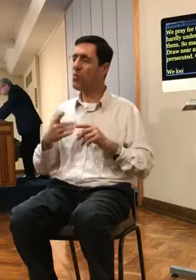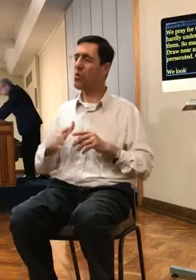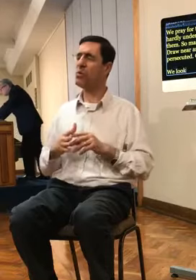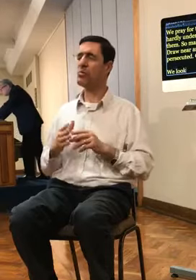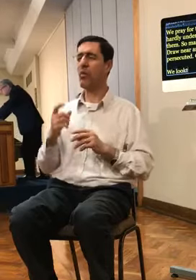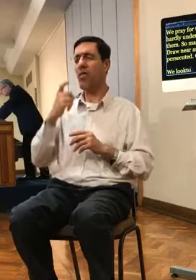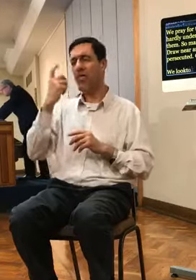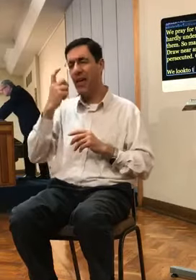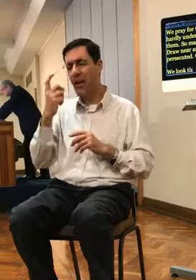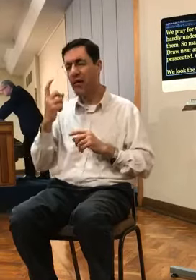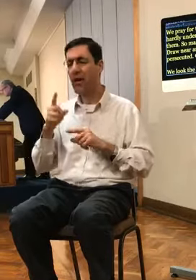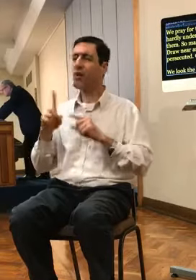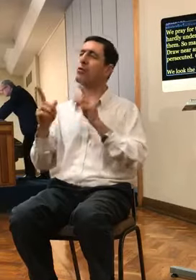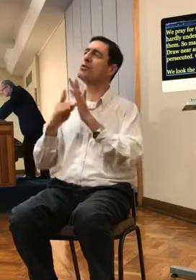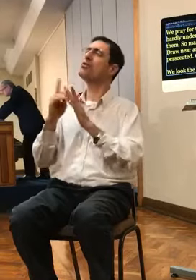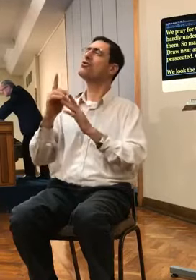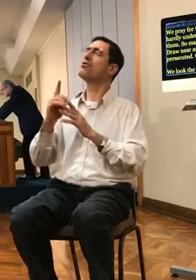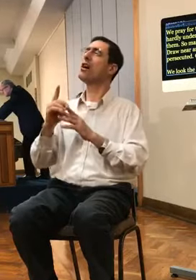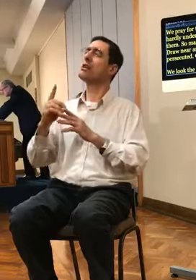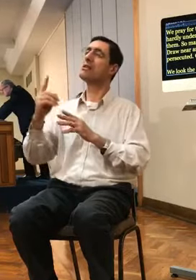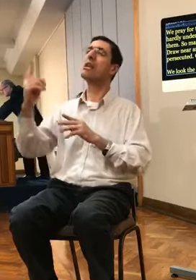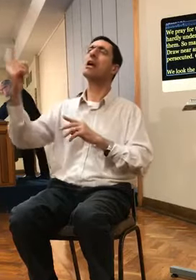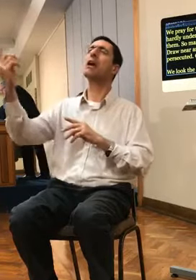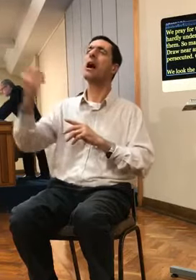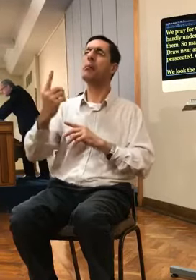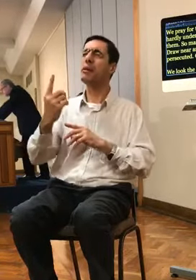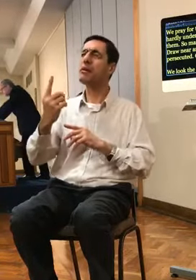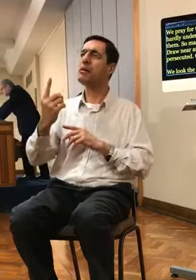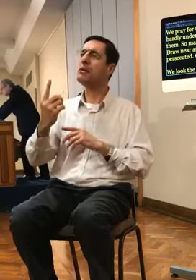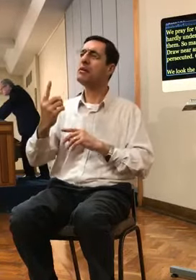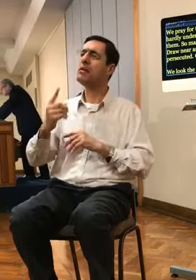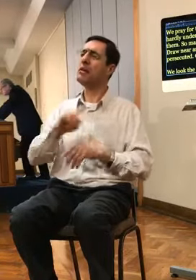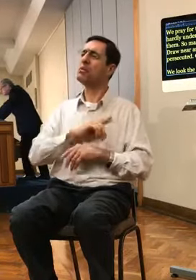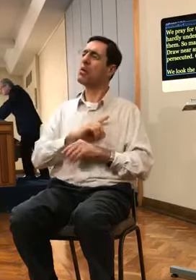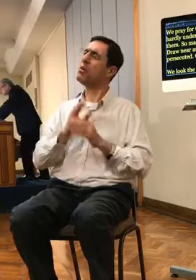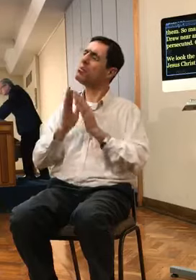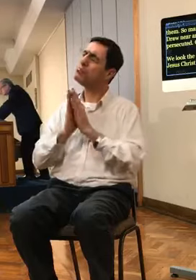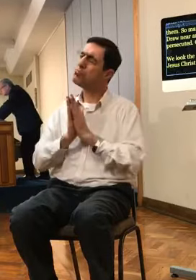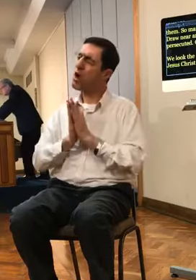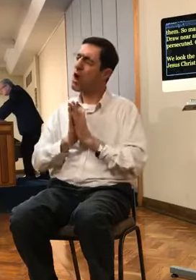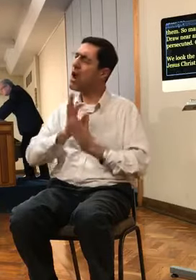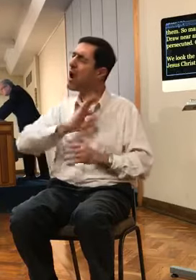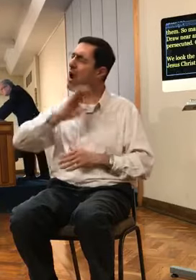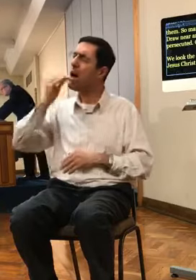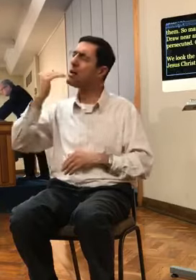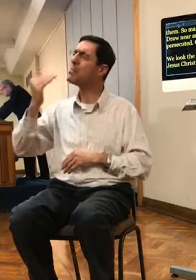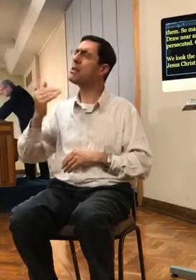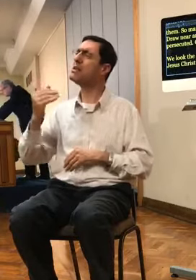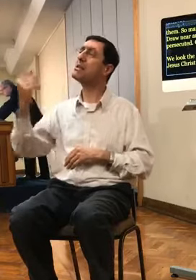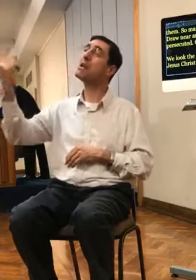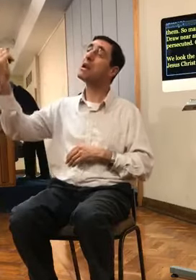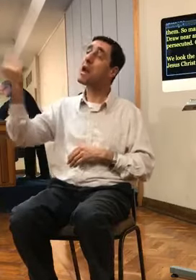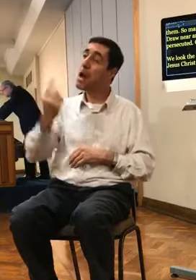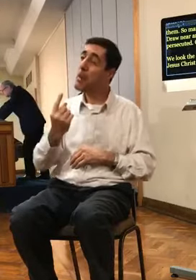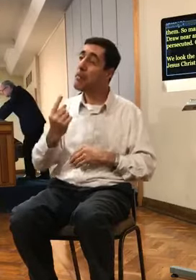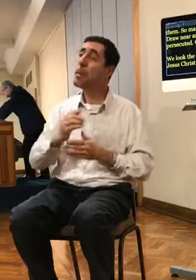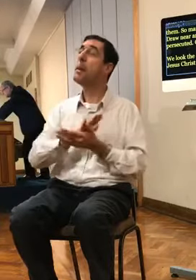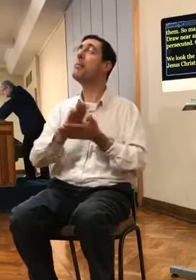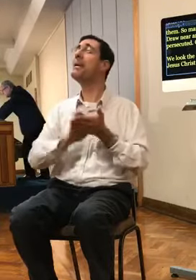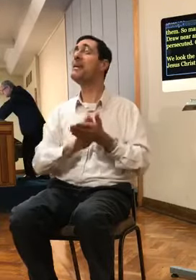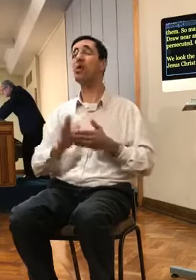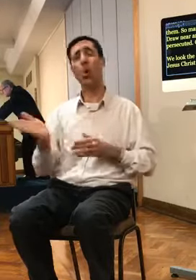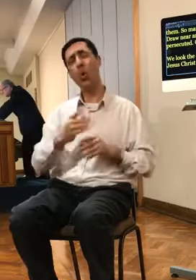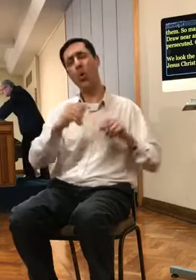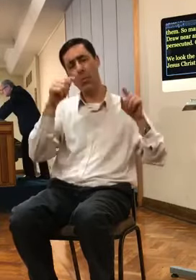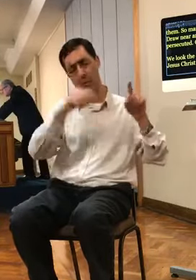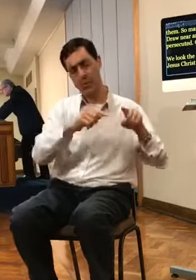we pray, come, Lord Jesus, and bring to an end these persecutions, and take the glory to thyself.